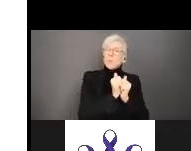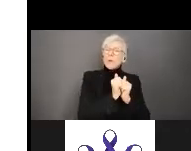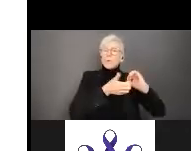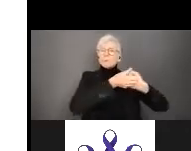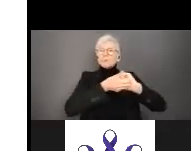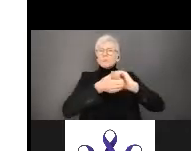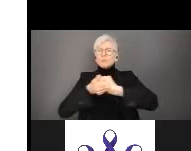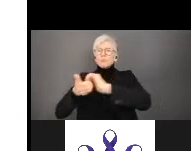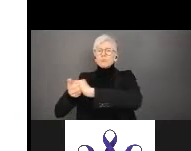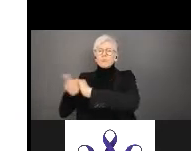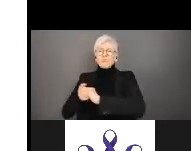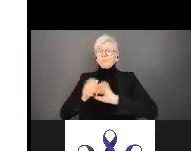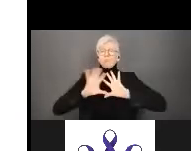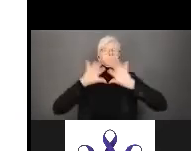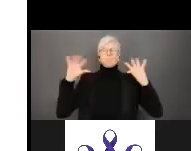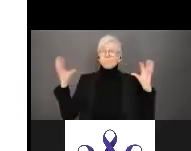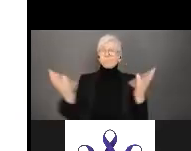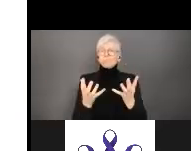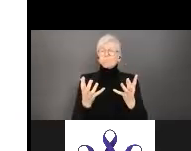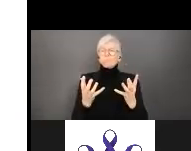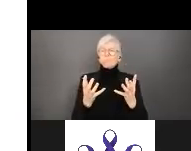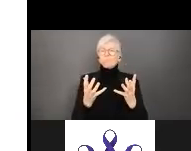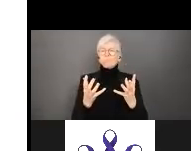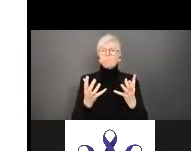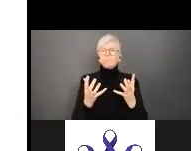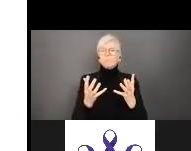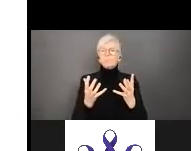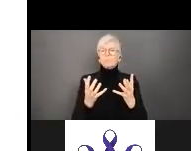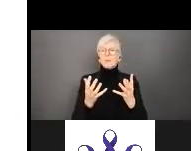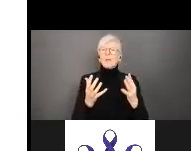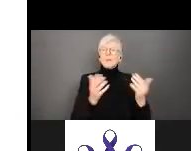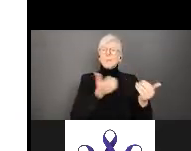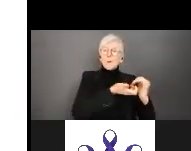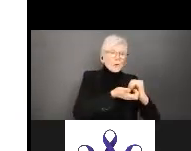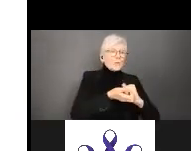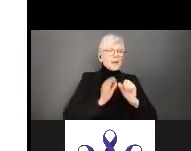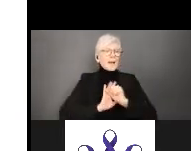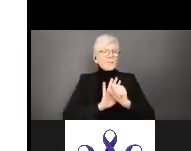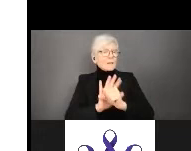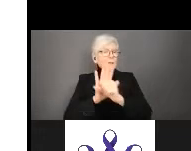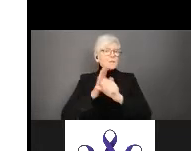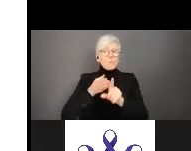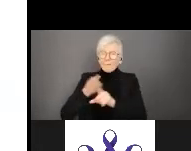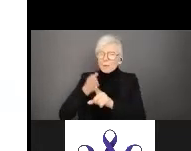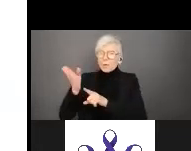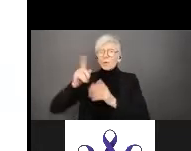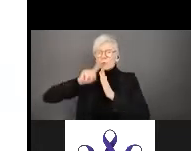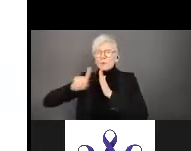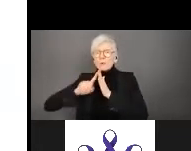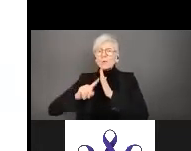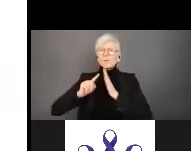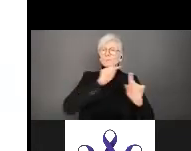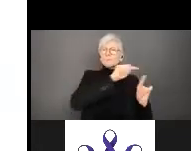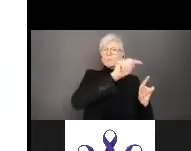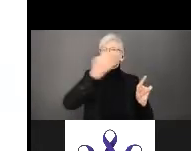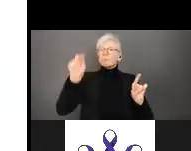of like a whole team of partners, of advocates, professionals, researchers across Canada.